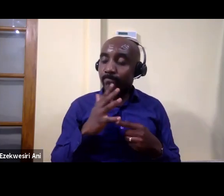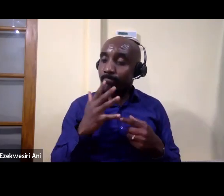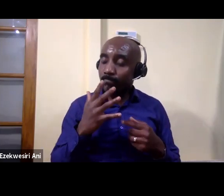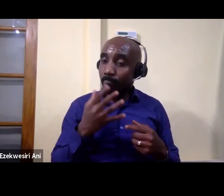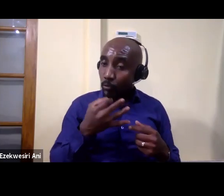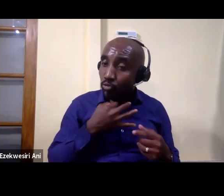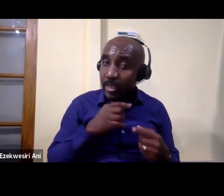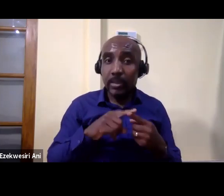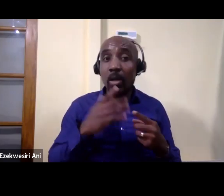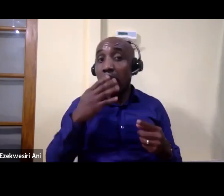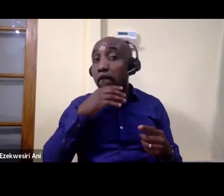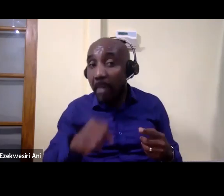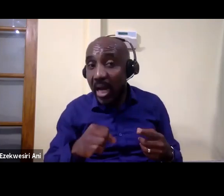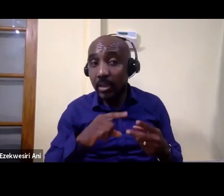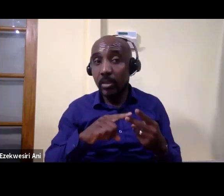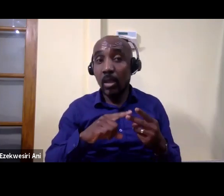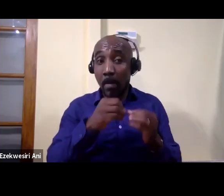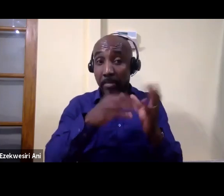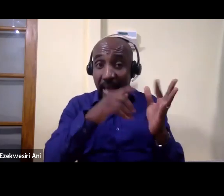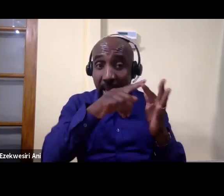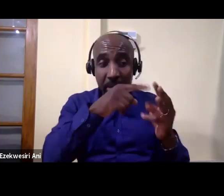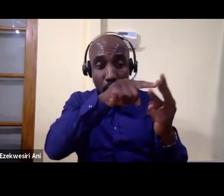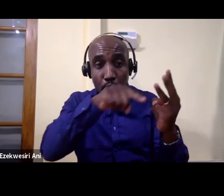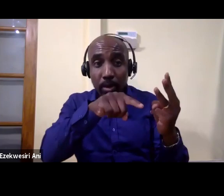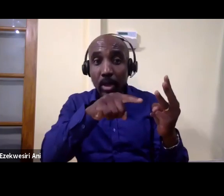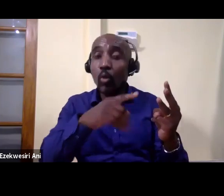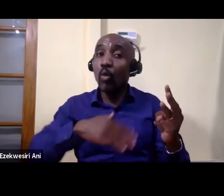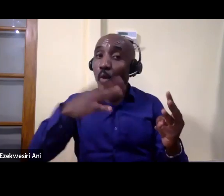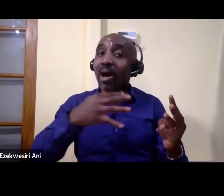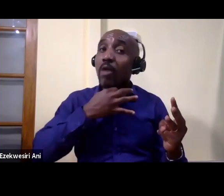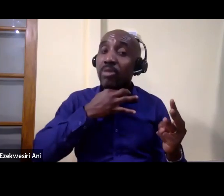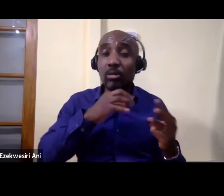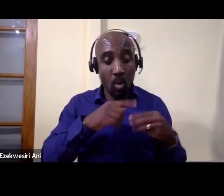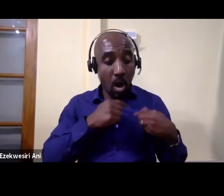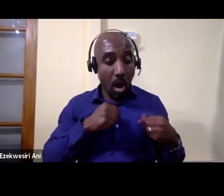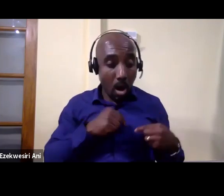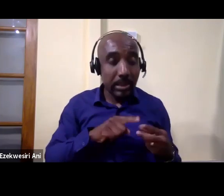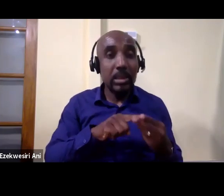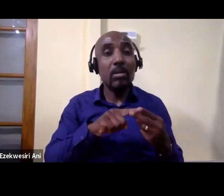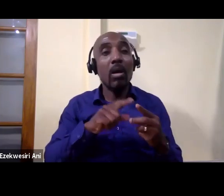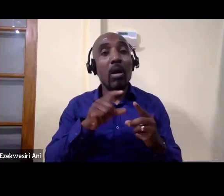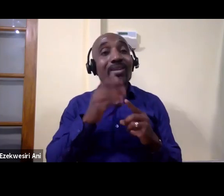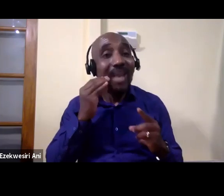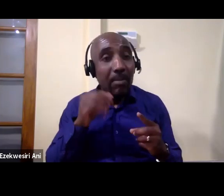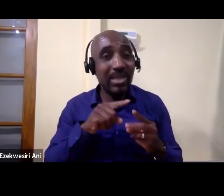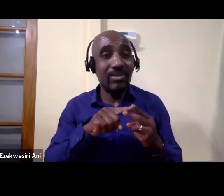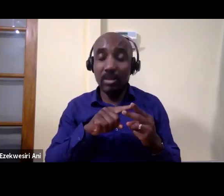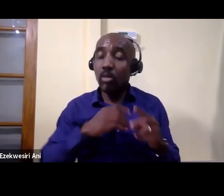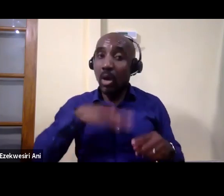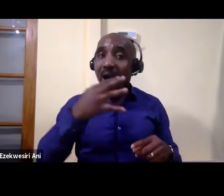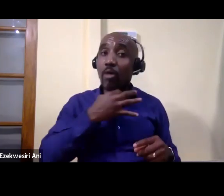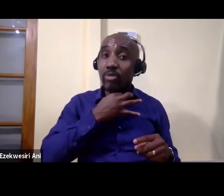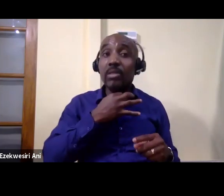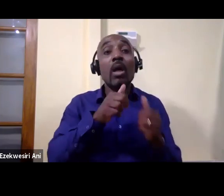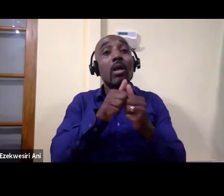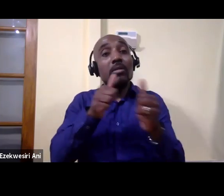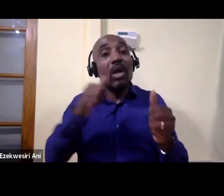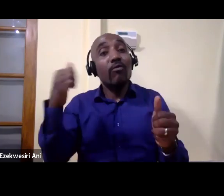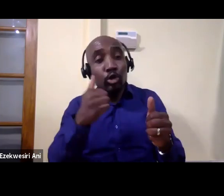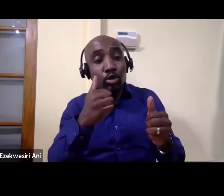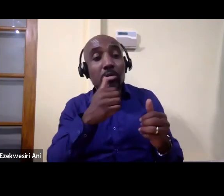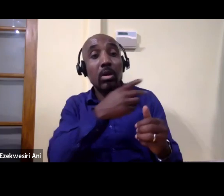sex, coming from a BAME community, and having a health problem like heart disease or diabetes. So employers need to assess their staff for